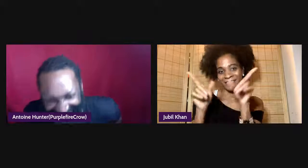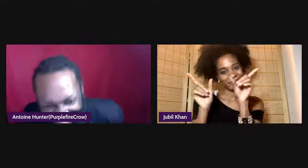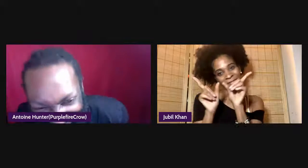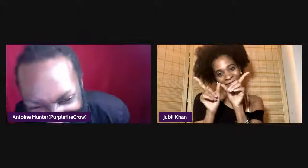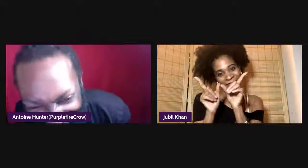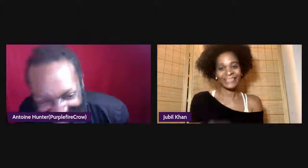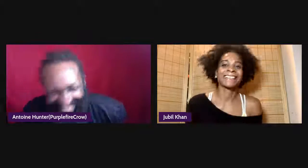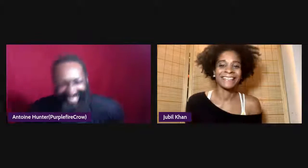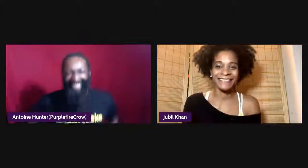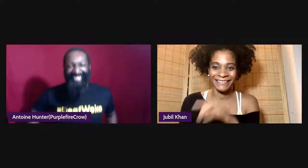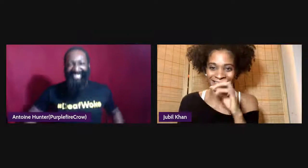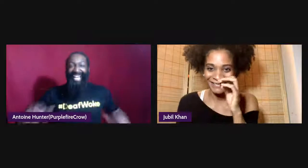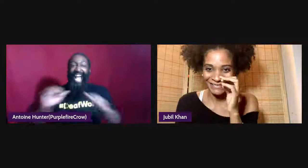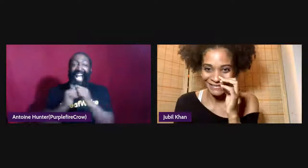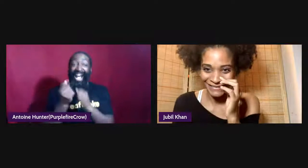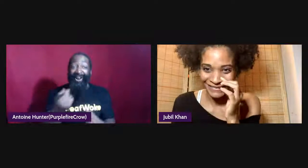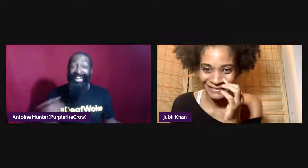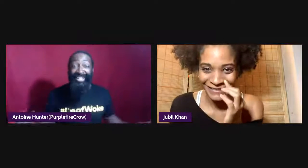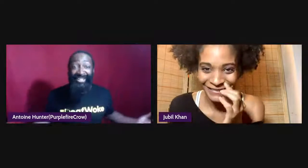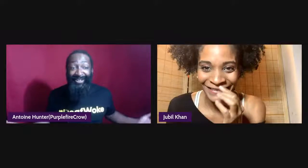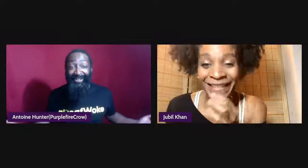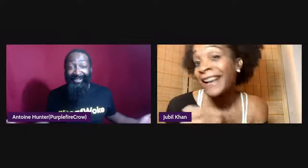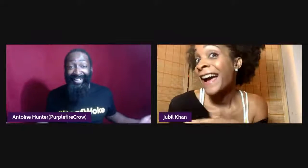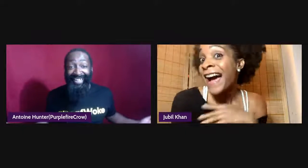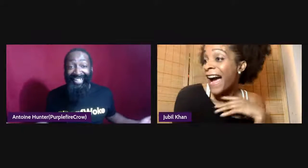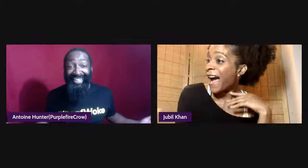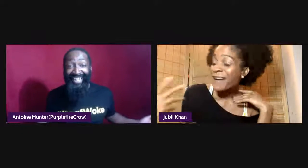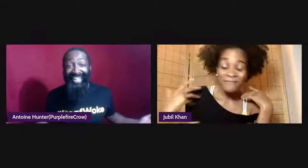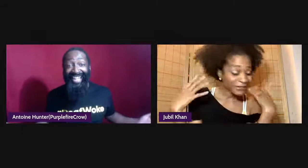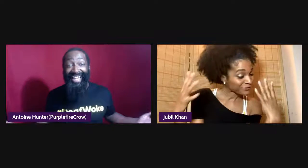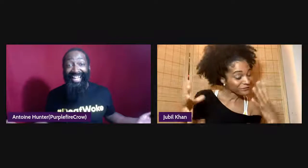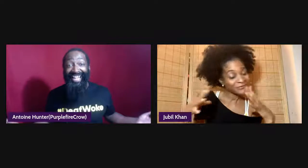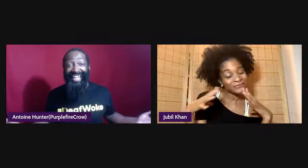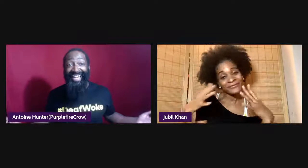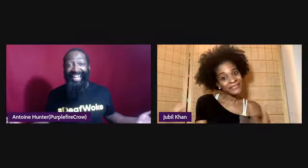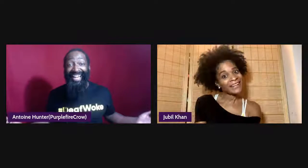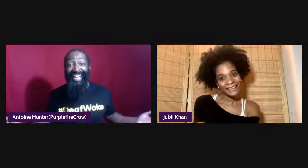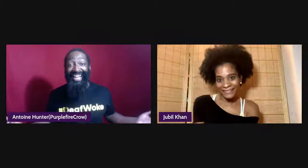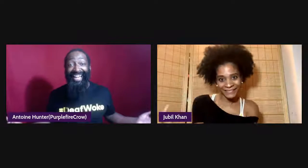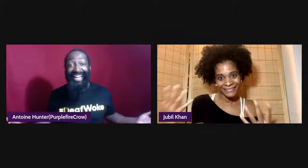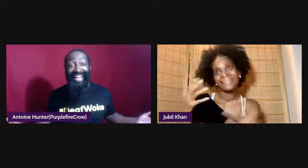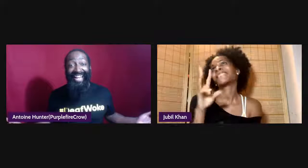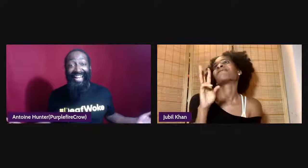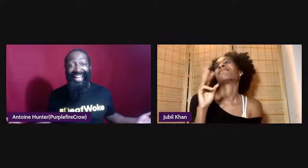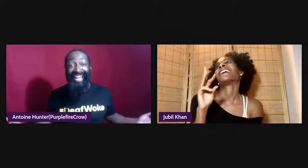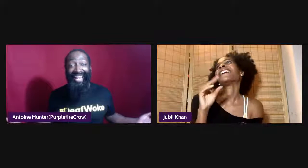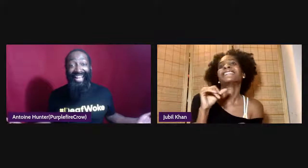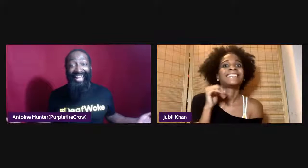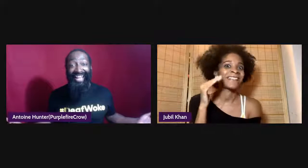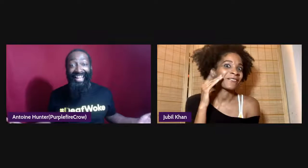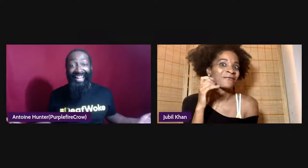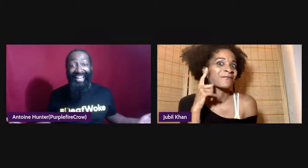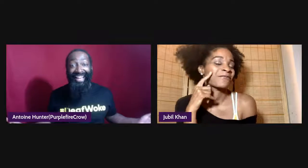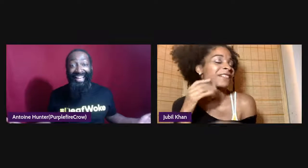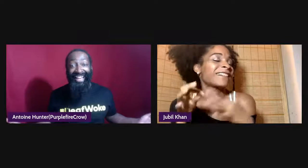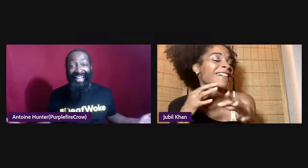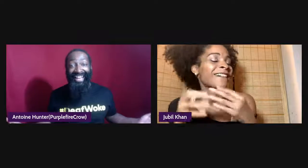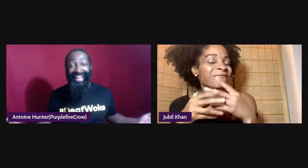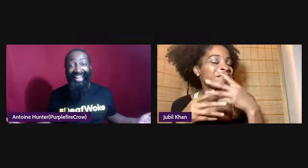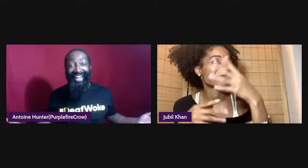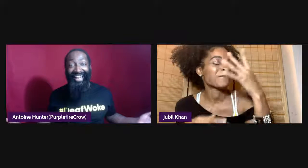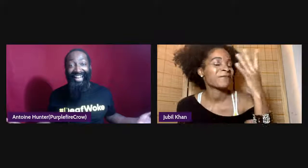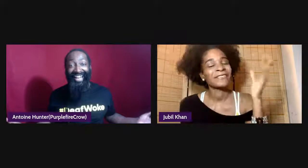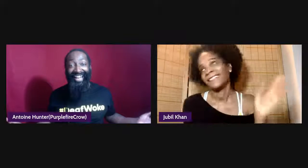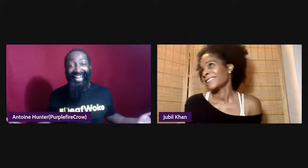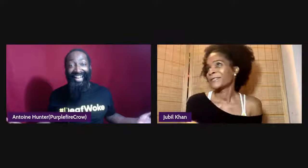Oh, you're a better dancer than me. Oh, whatever. How are you? I'm fine.